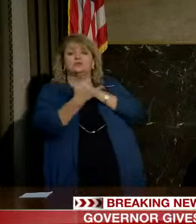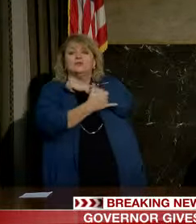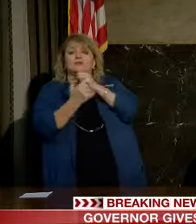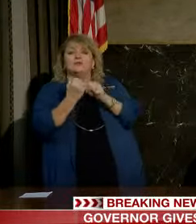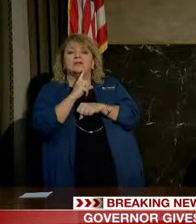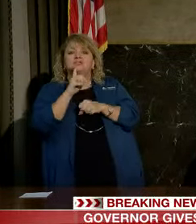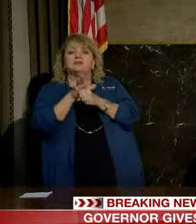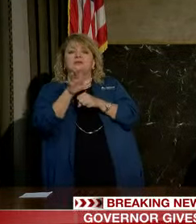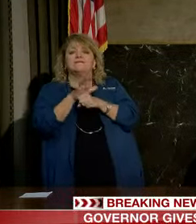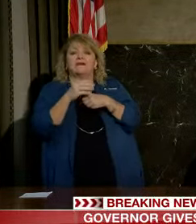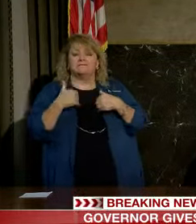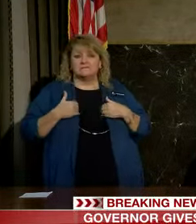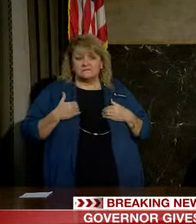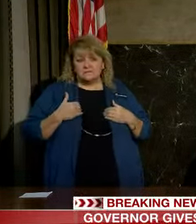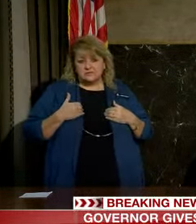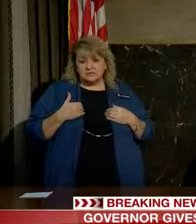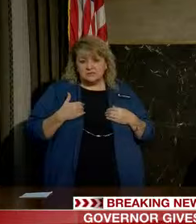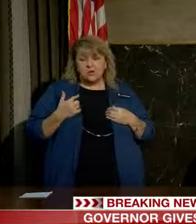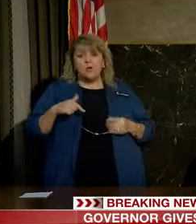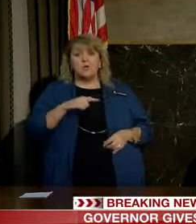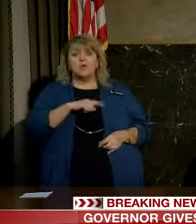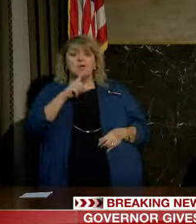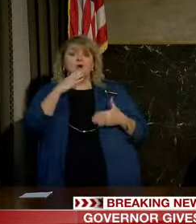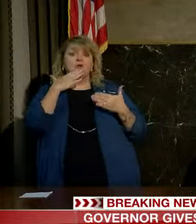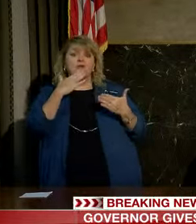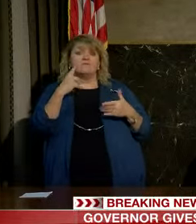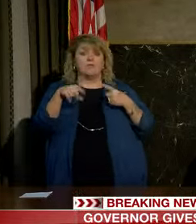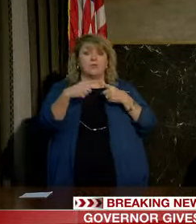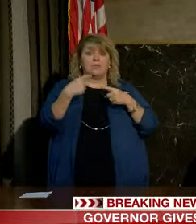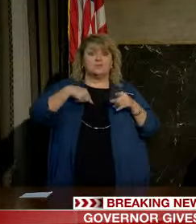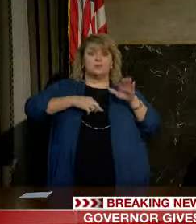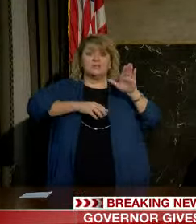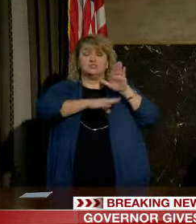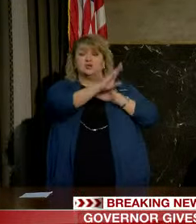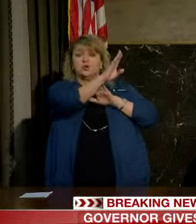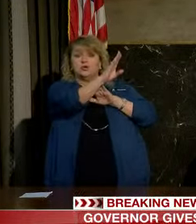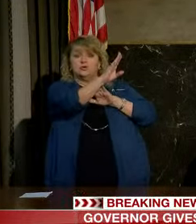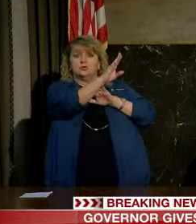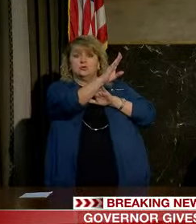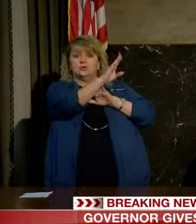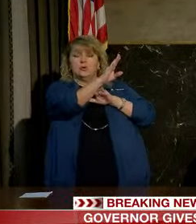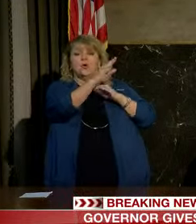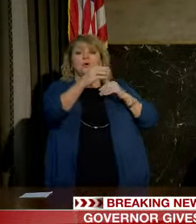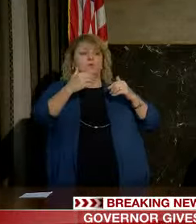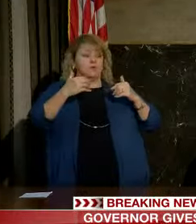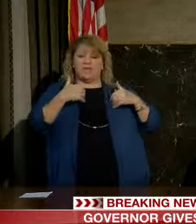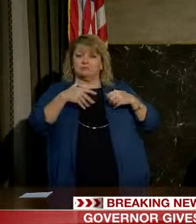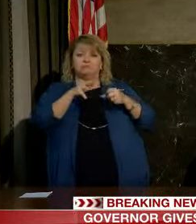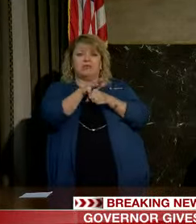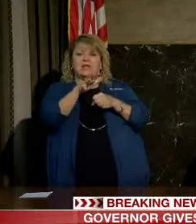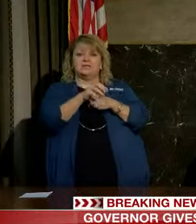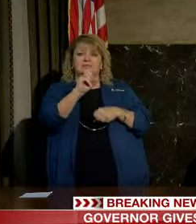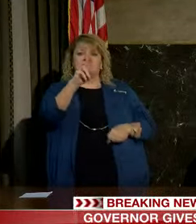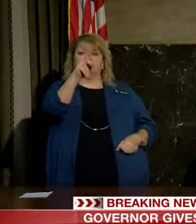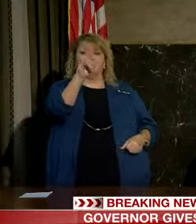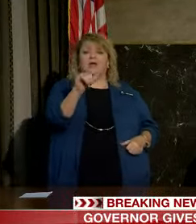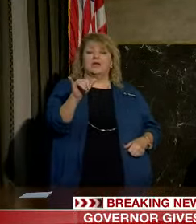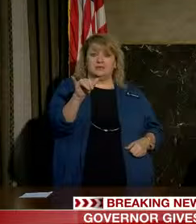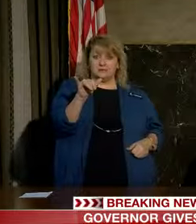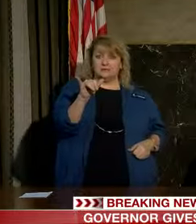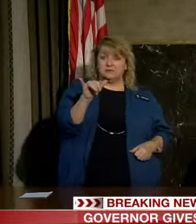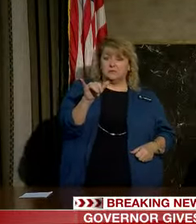supply. We are thankful that when we surged with Delta, we had absolutely no supply limitations at all on monoclonals, and